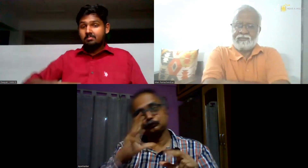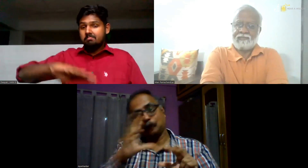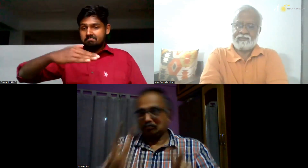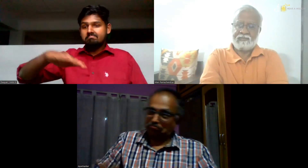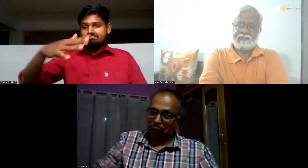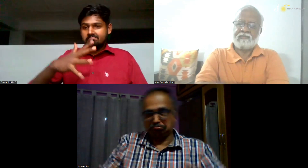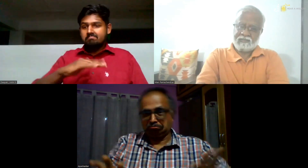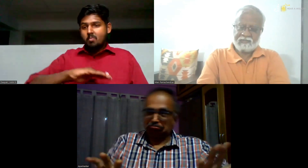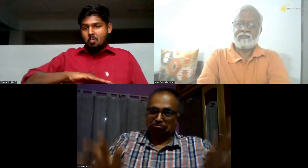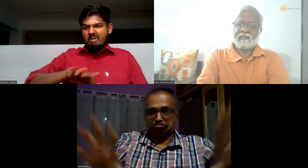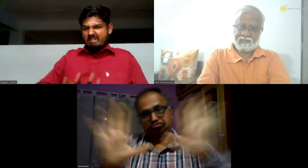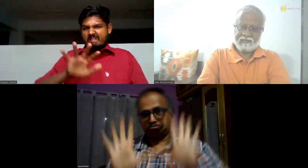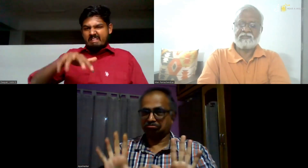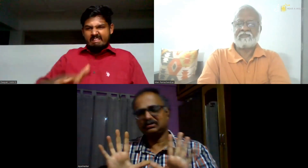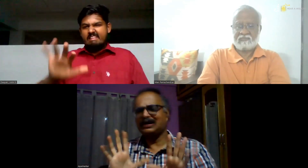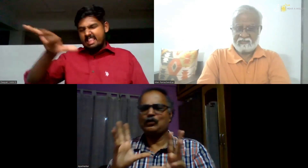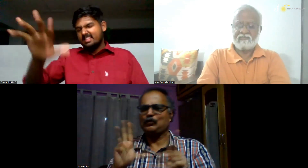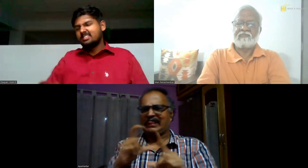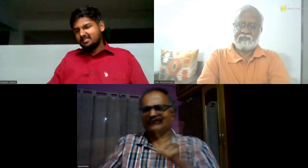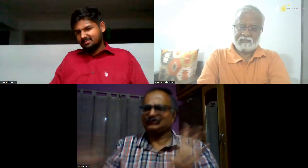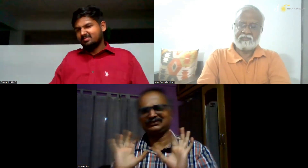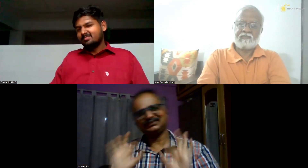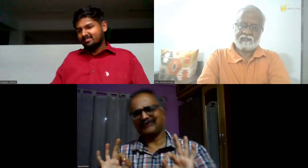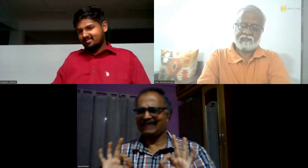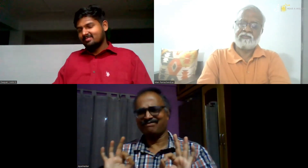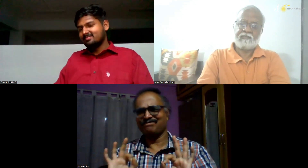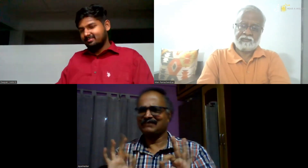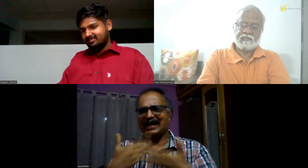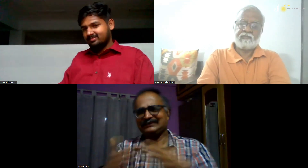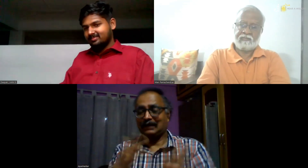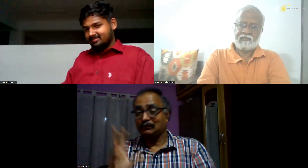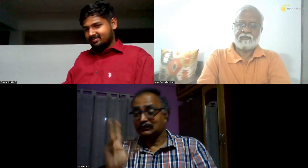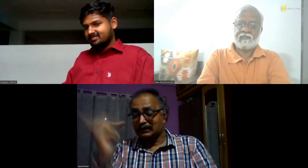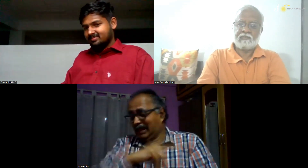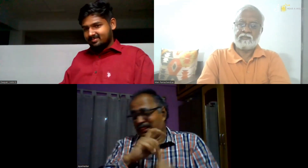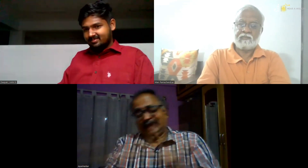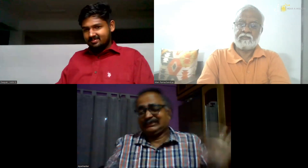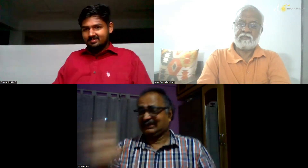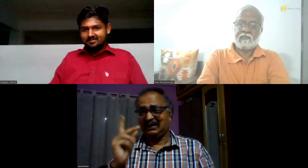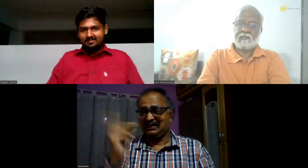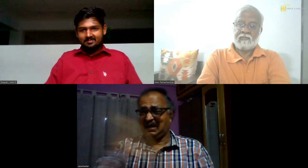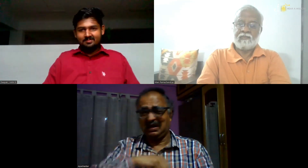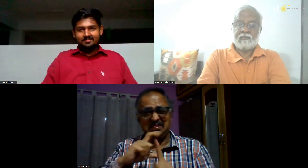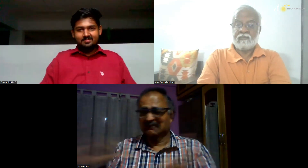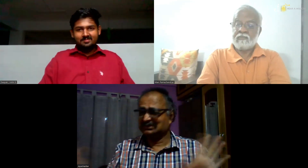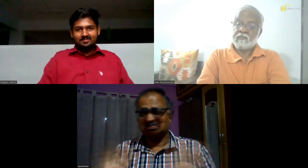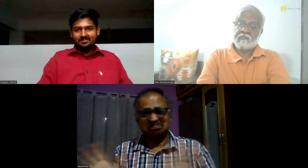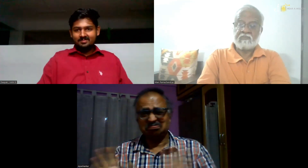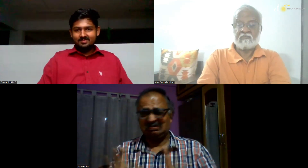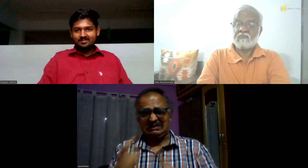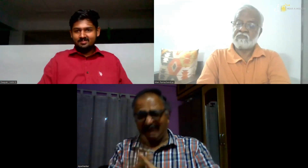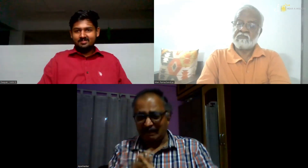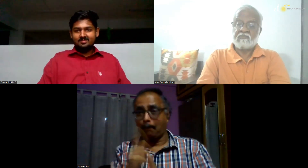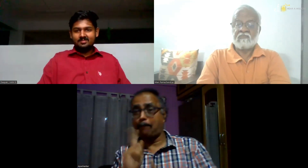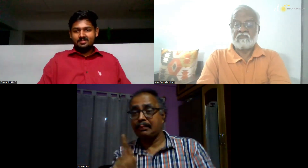You know, I mean, we don't have the roads and all over there. That is the mountain roads.